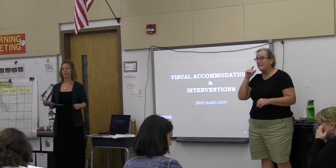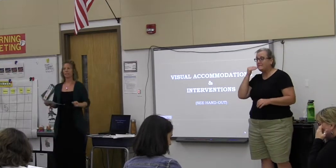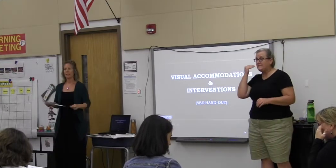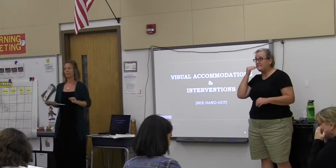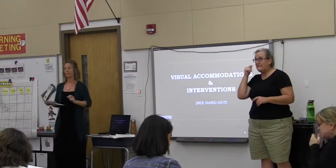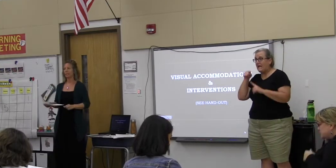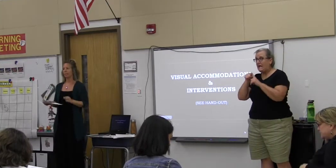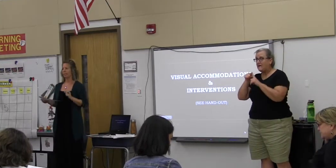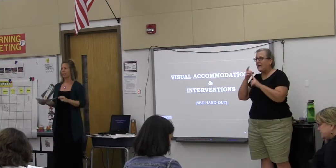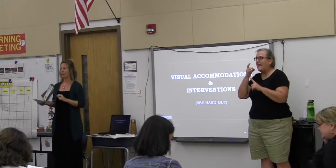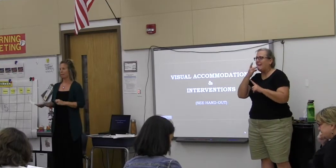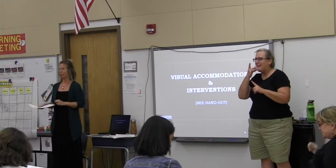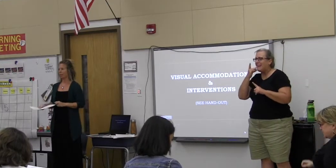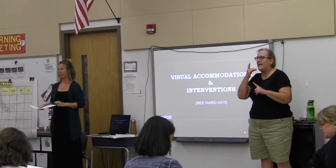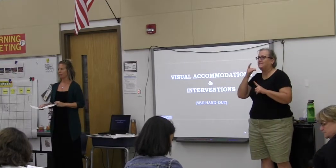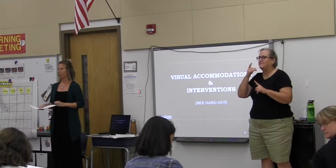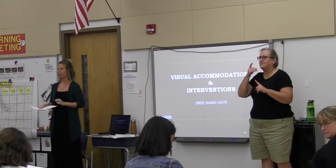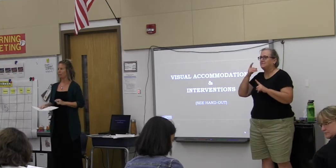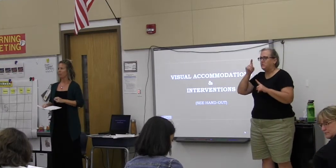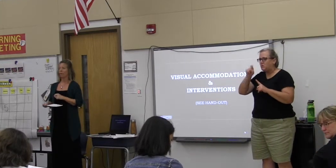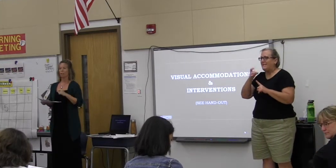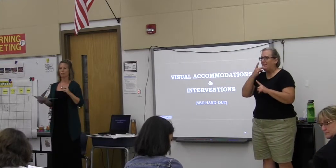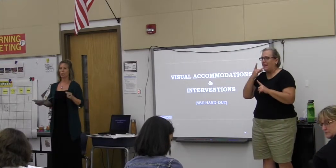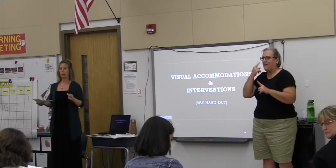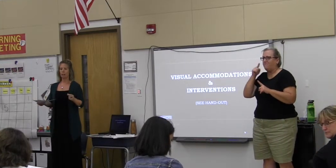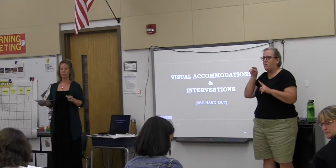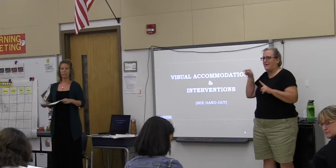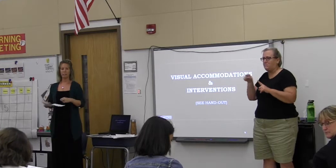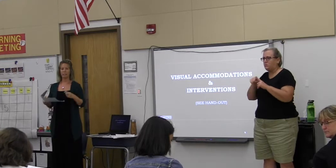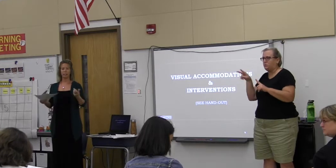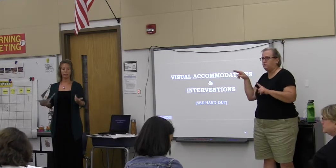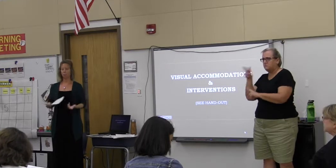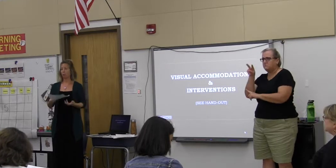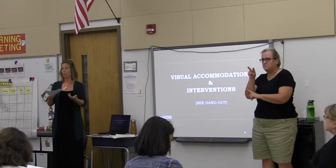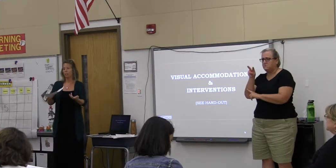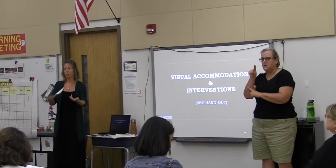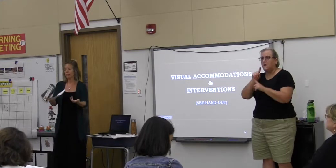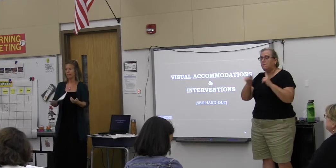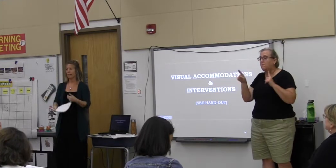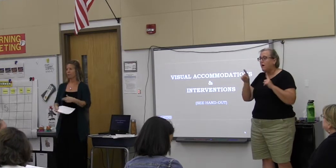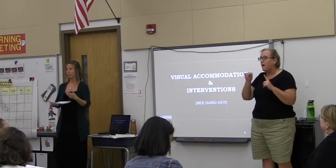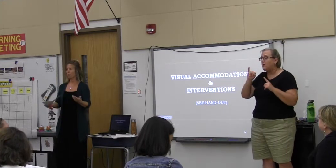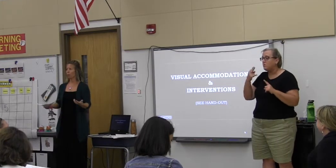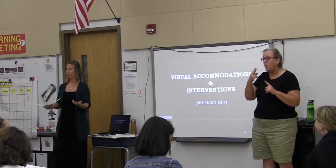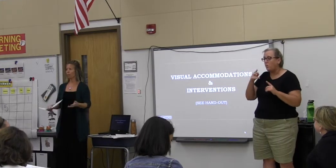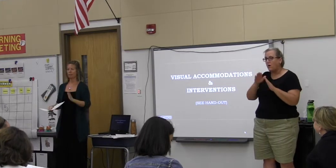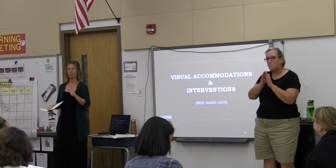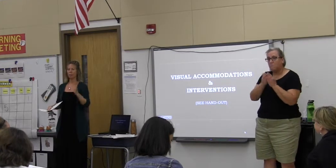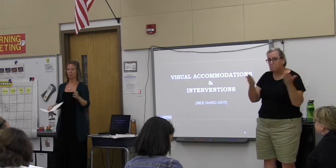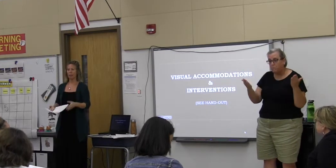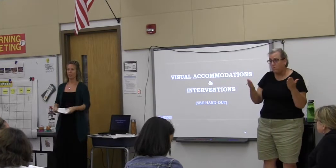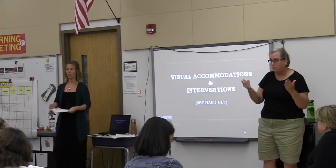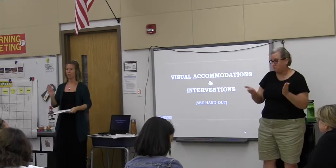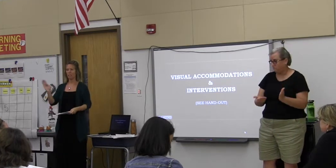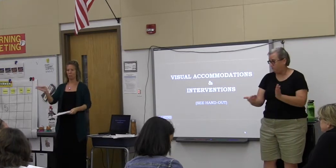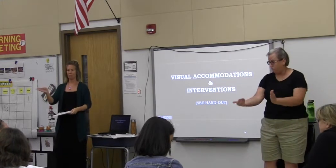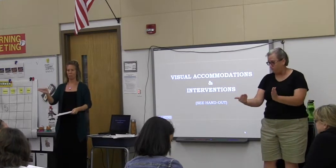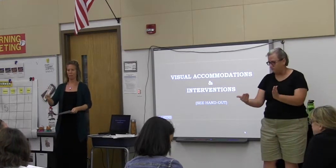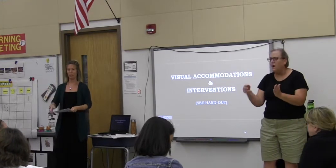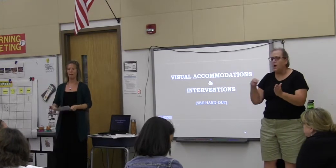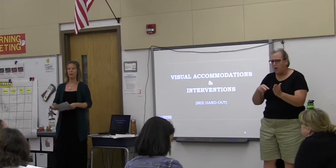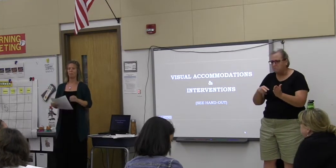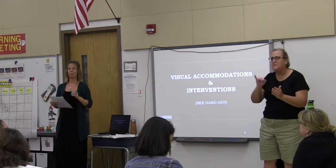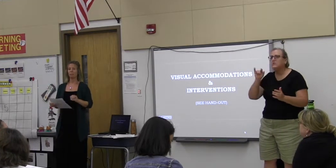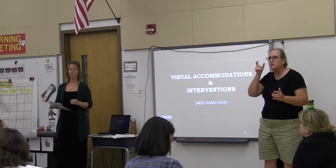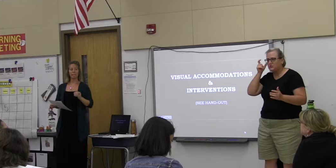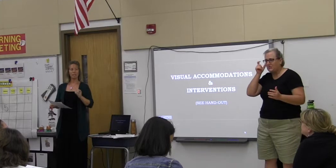who I would say that light is needed to get him to look at something. Johan can look at a book if you present it and there's no light on it, he'll be fine. Jaden will be